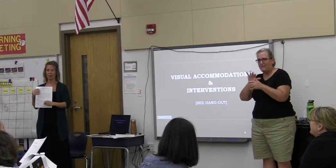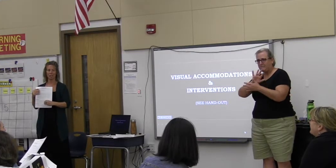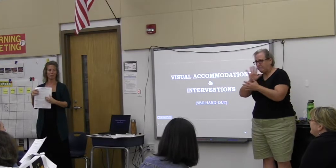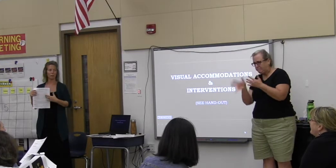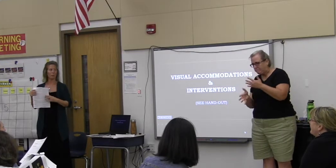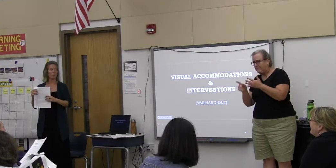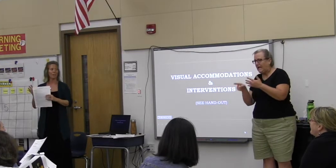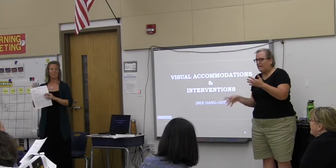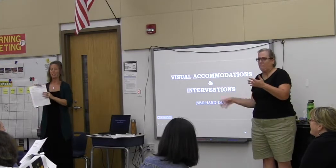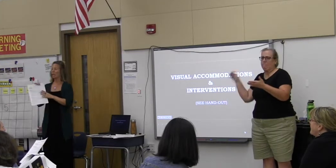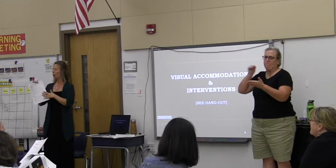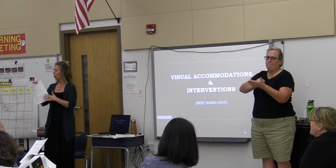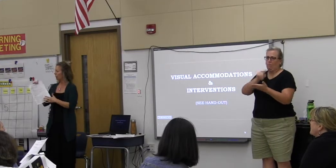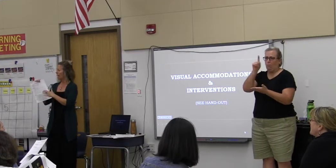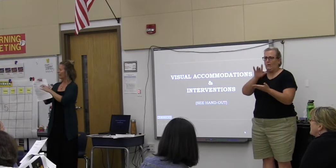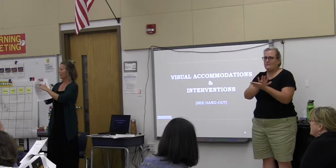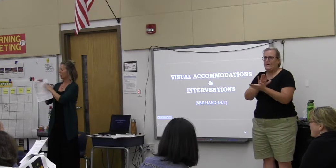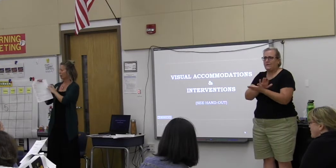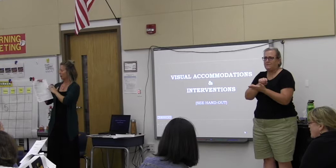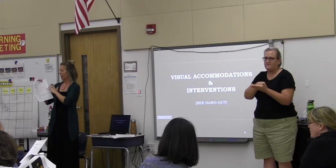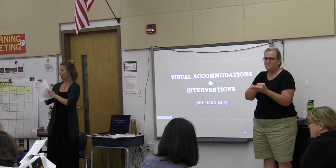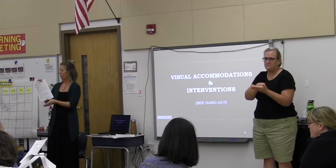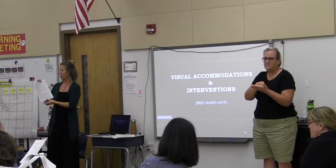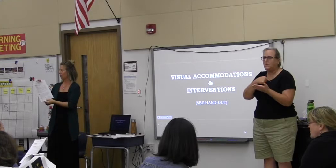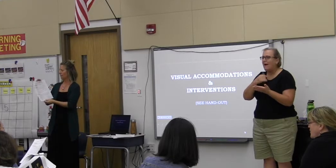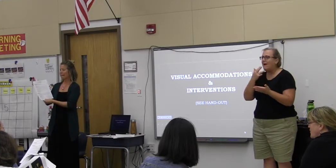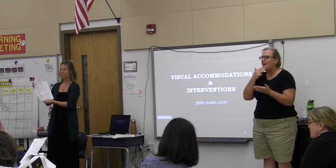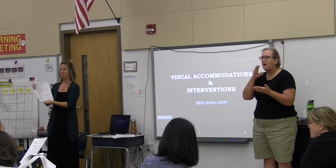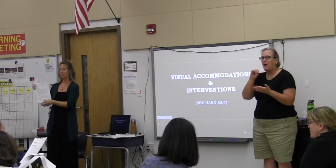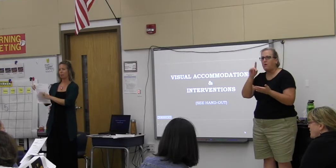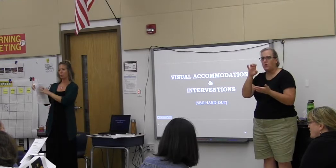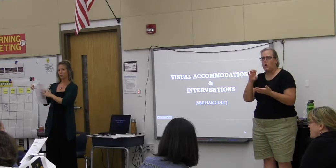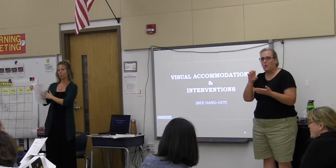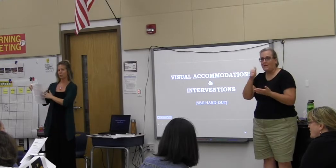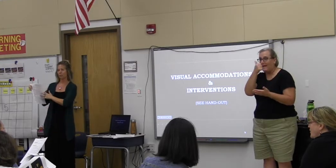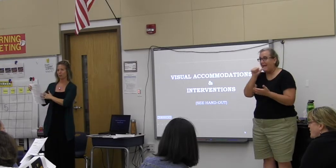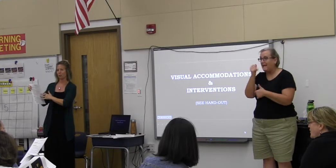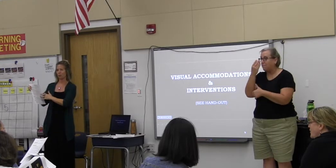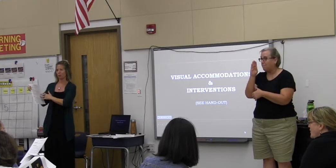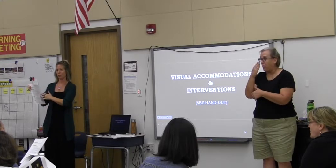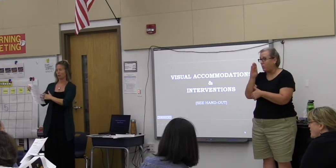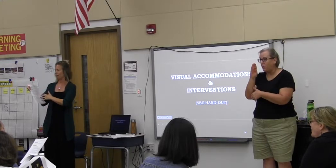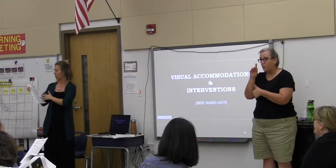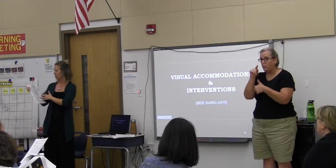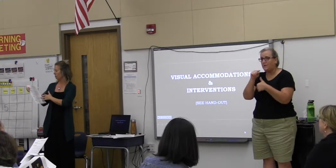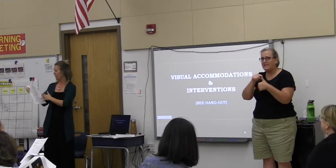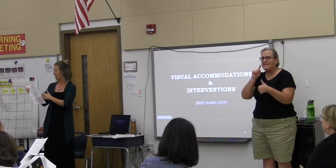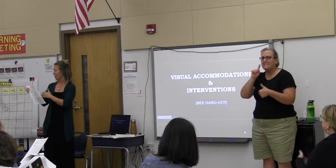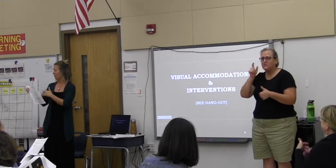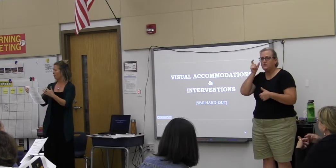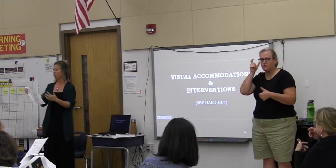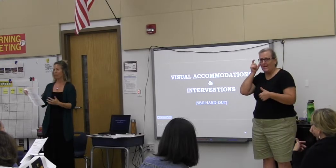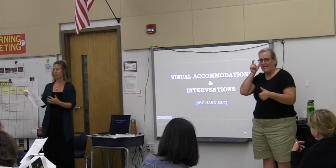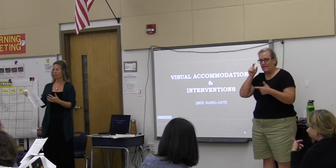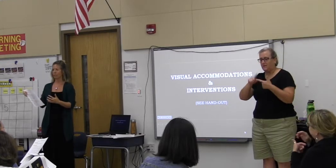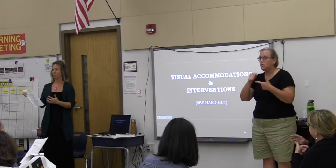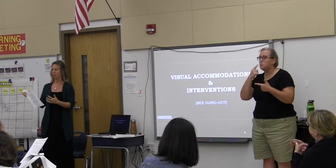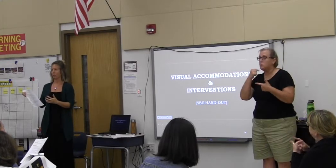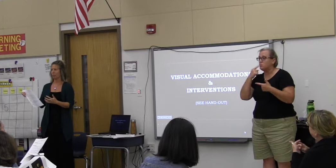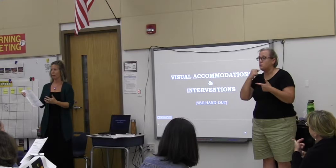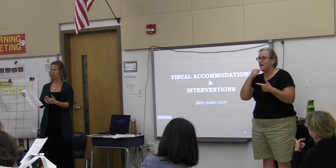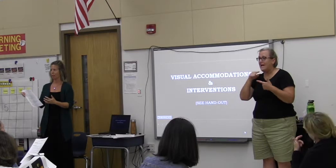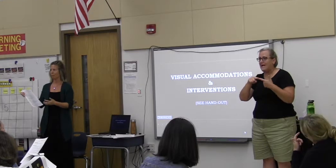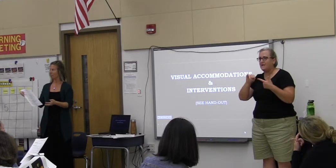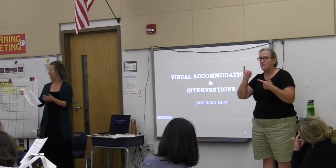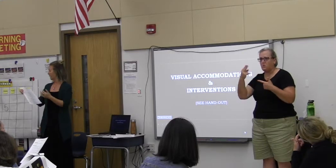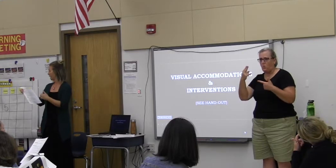them into one document. So I color coded it. So you can see anything in blue is going to refer to Jaden, anything in red is going to